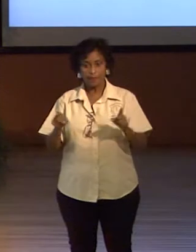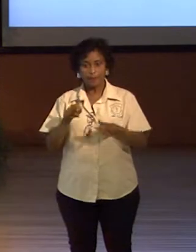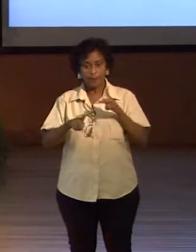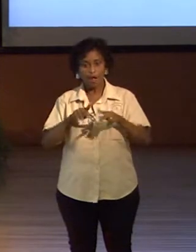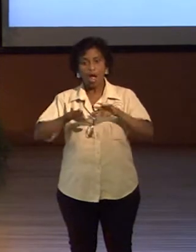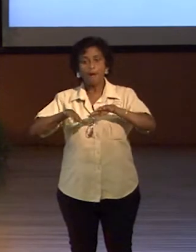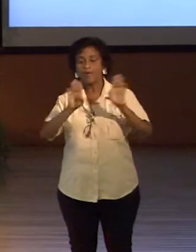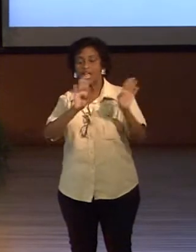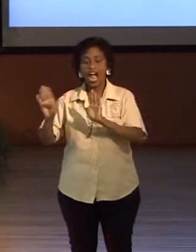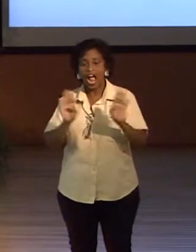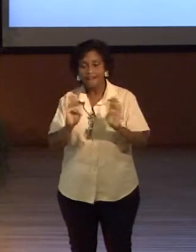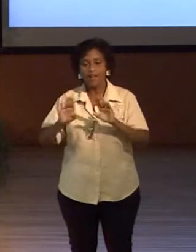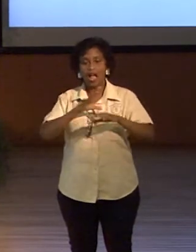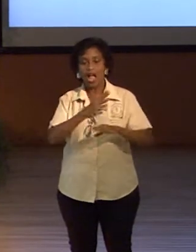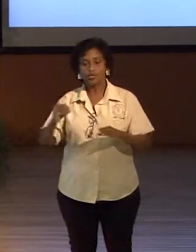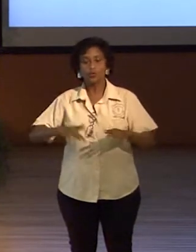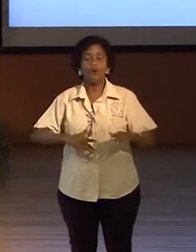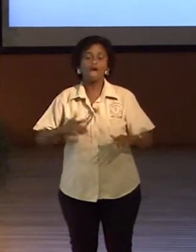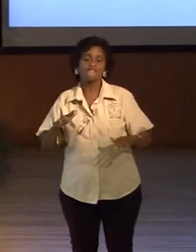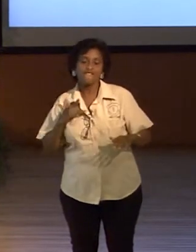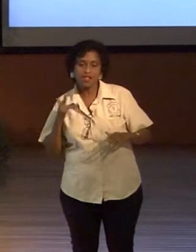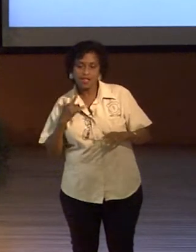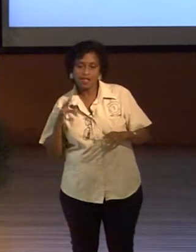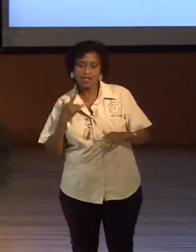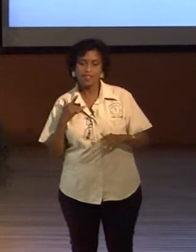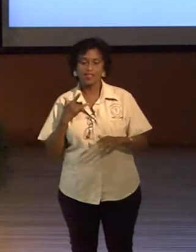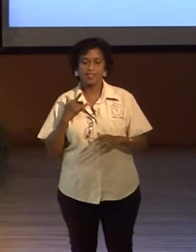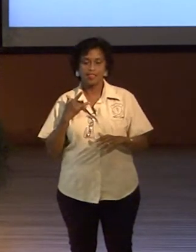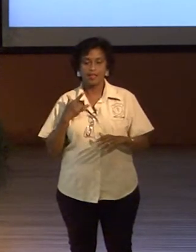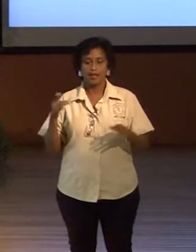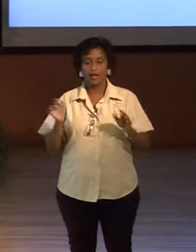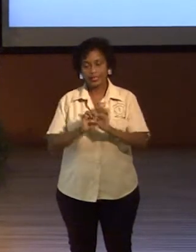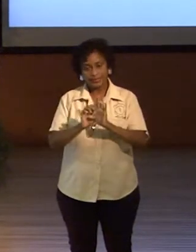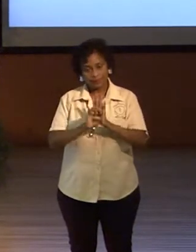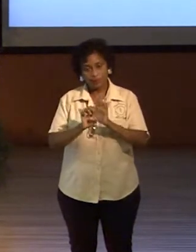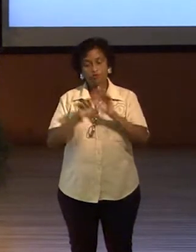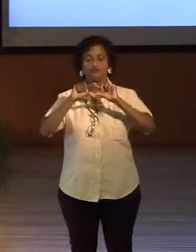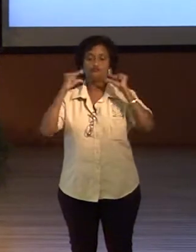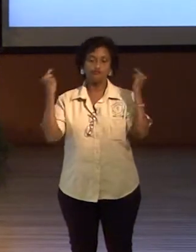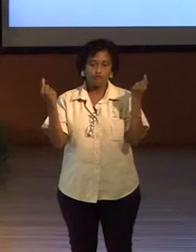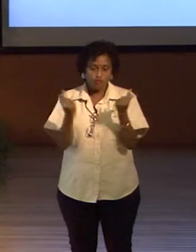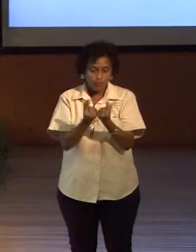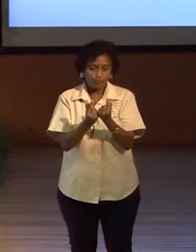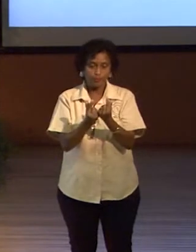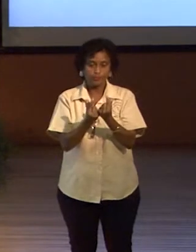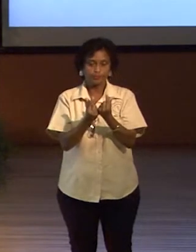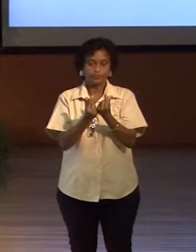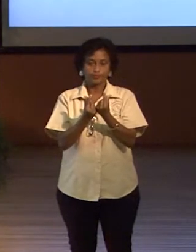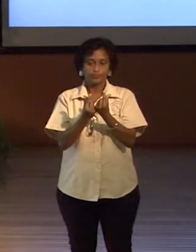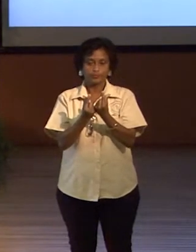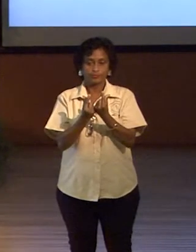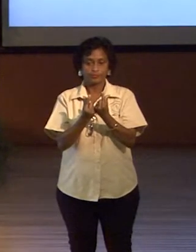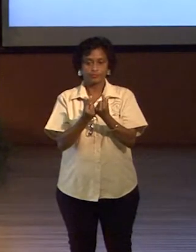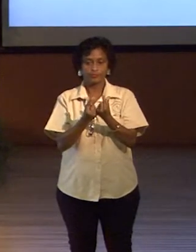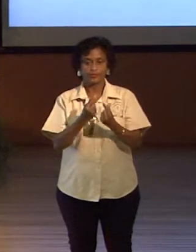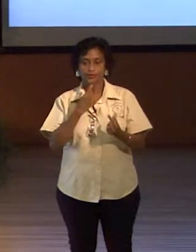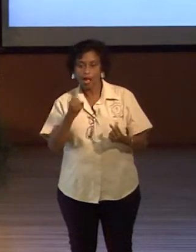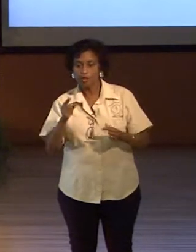I think in the treatment of groups that are described or labeled as